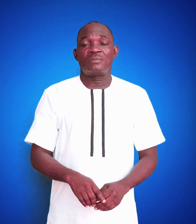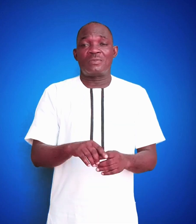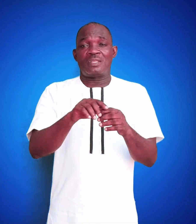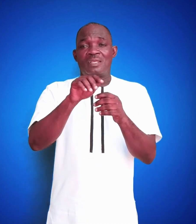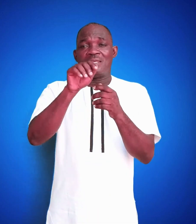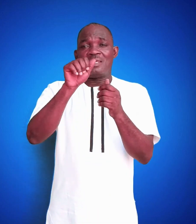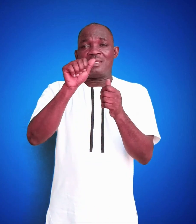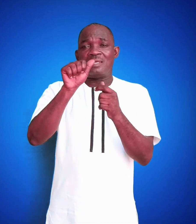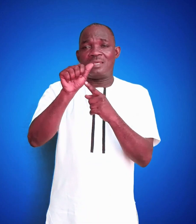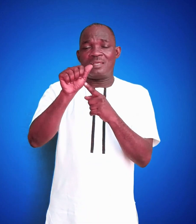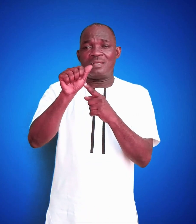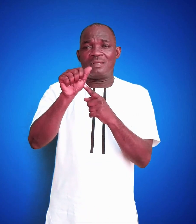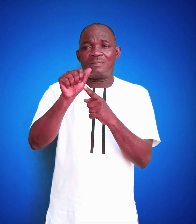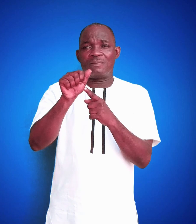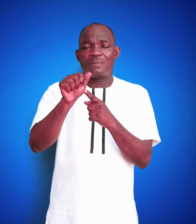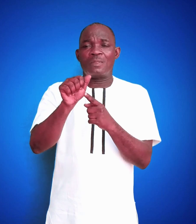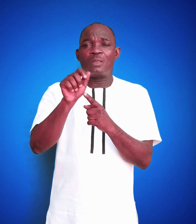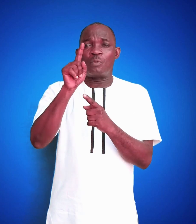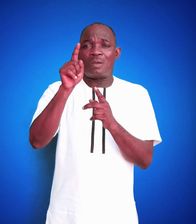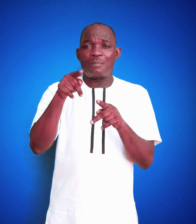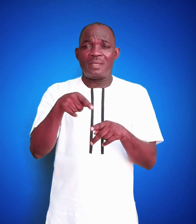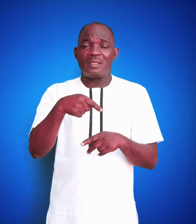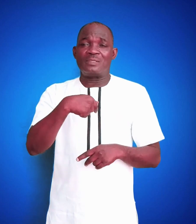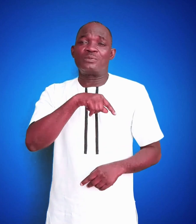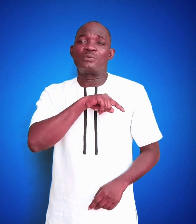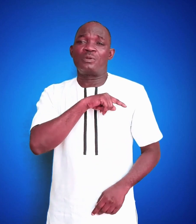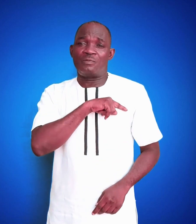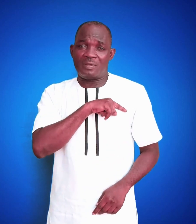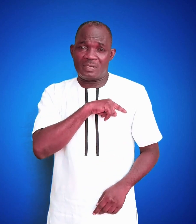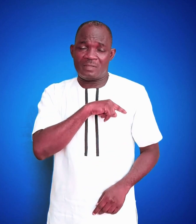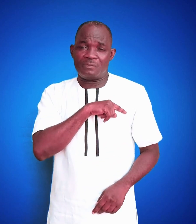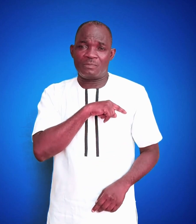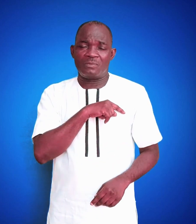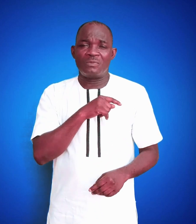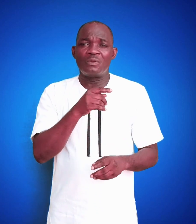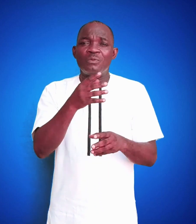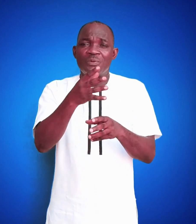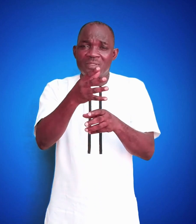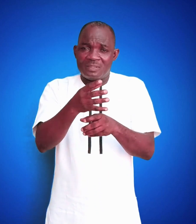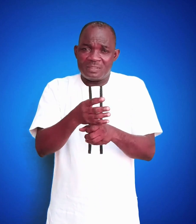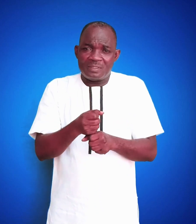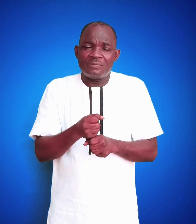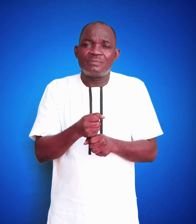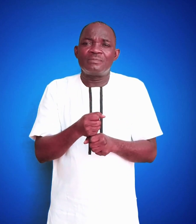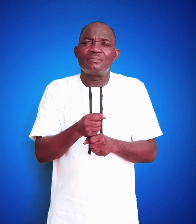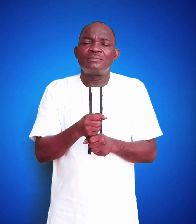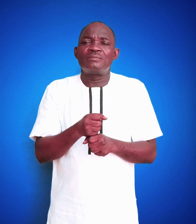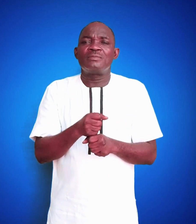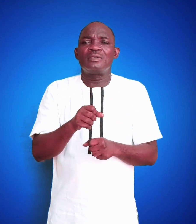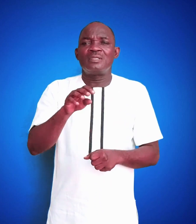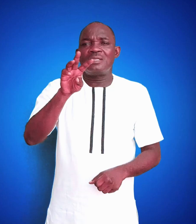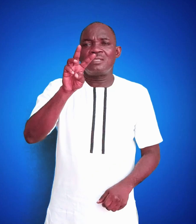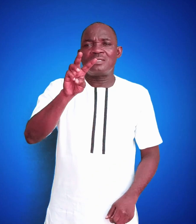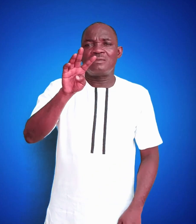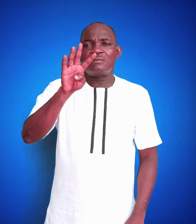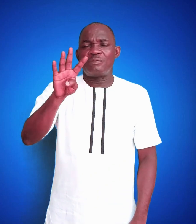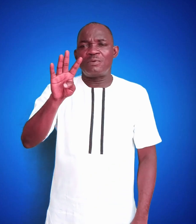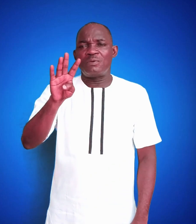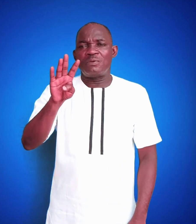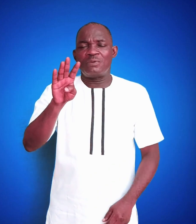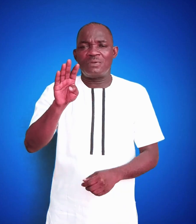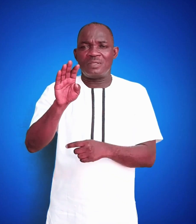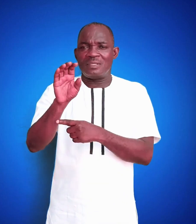A. One eligible member household will receive